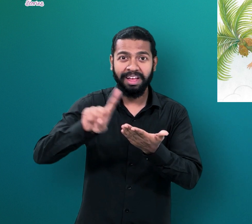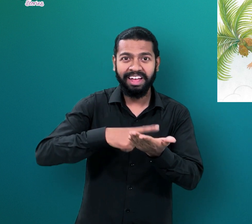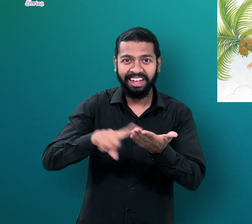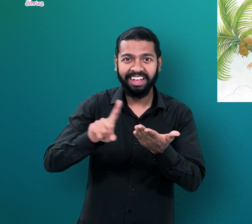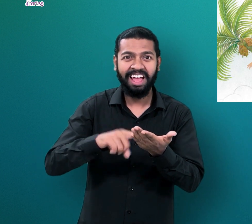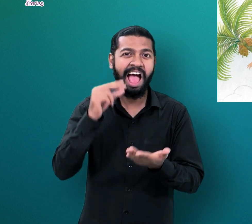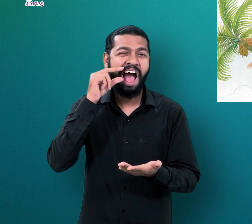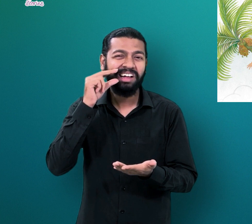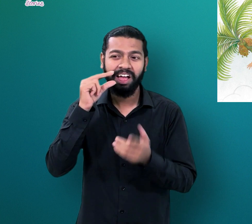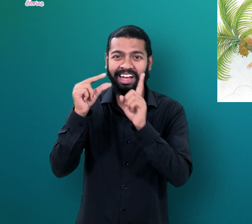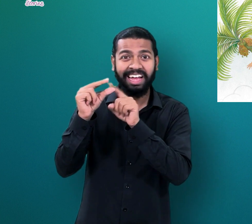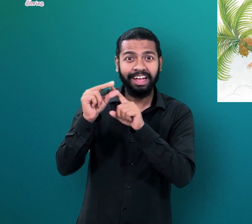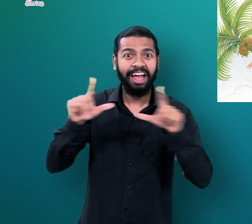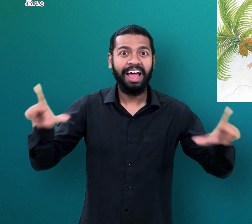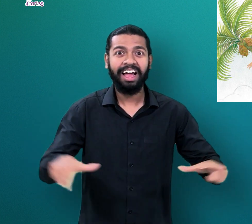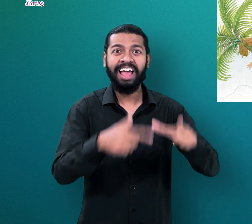I want to climb a betel nut tree